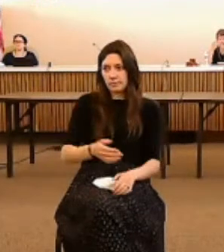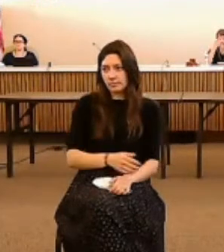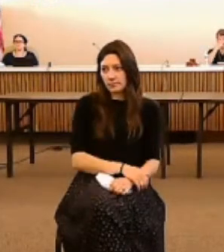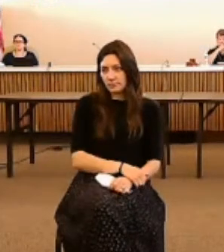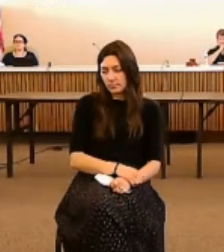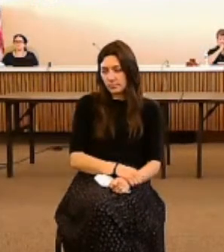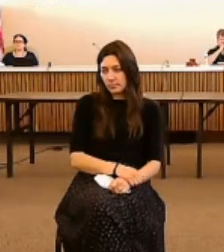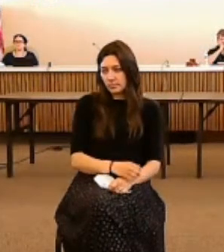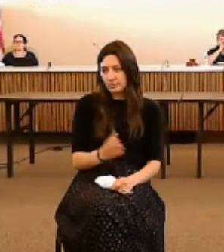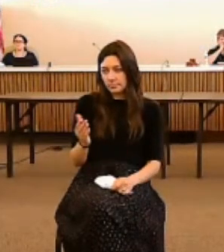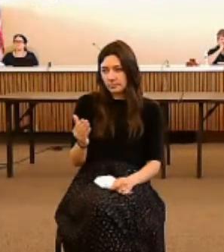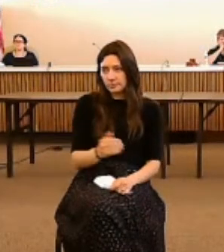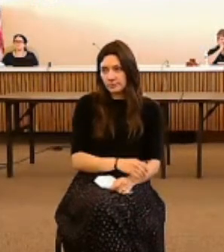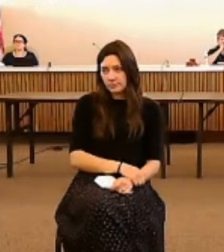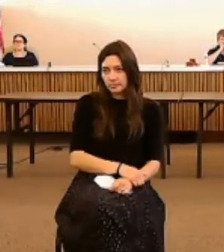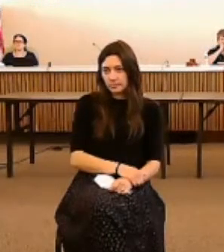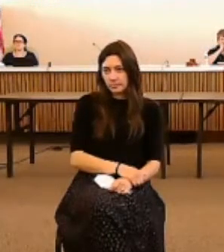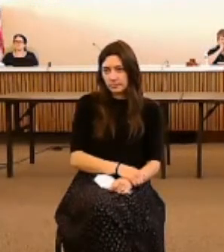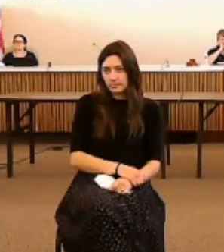Go ahead.